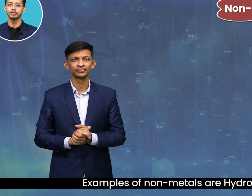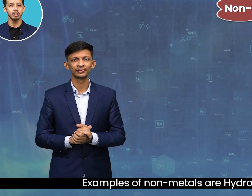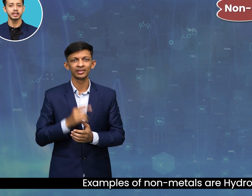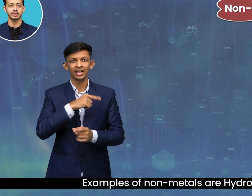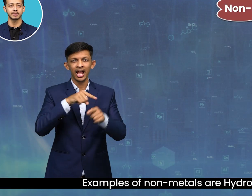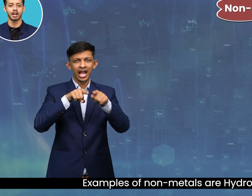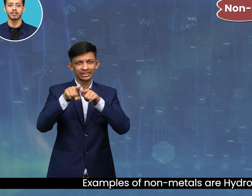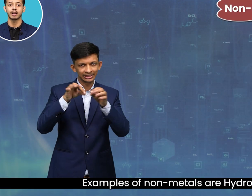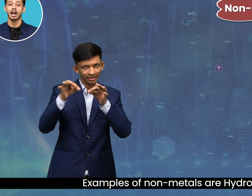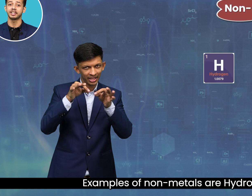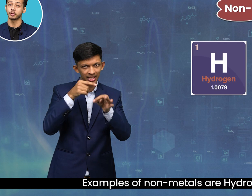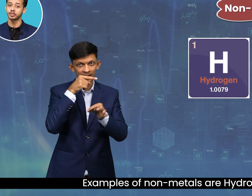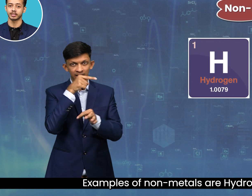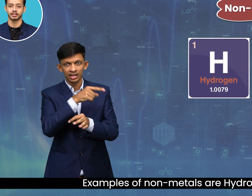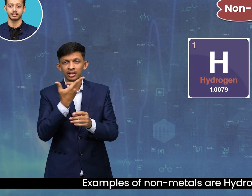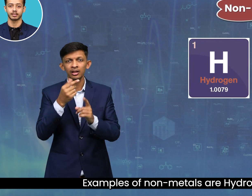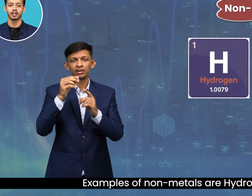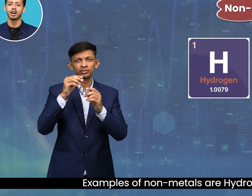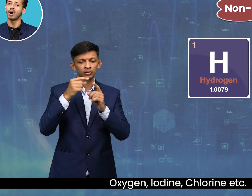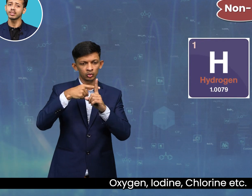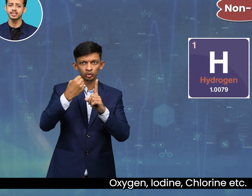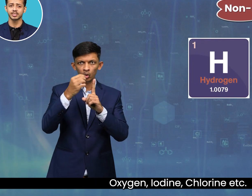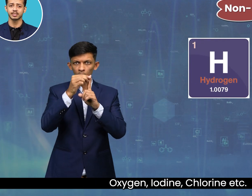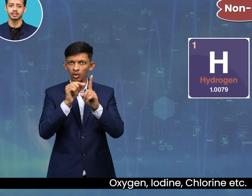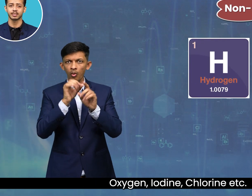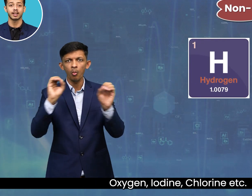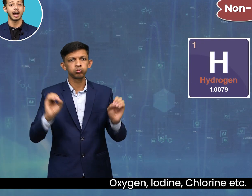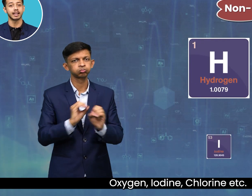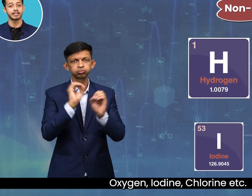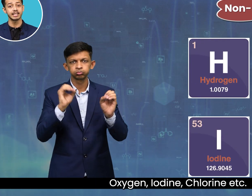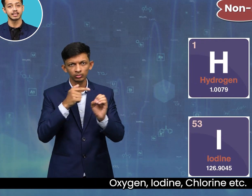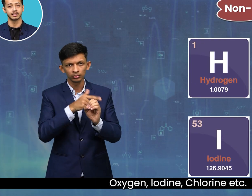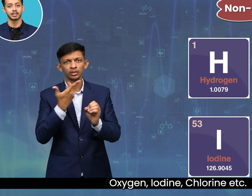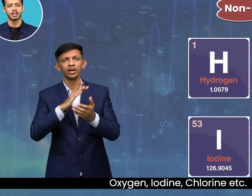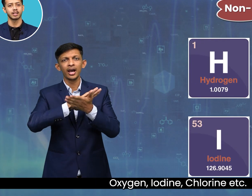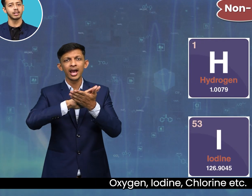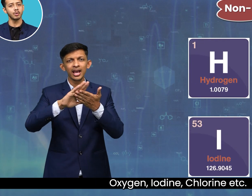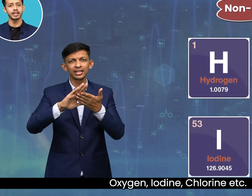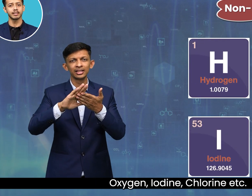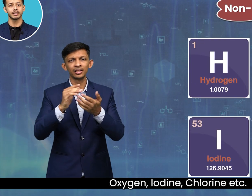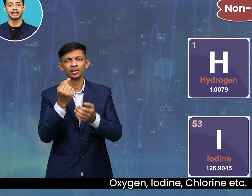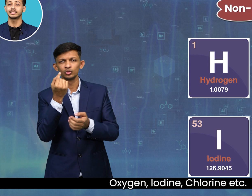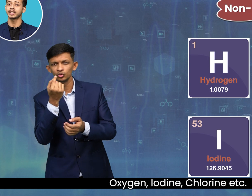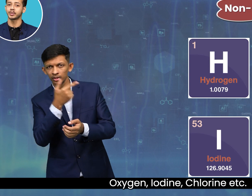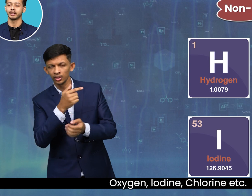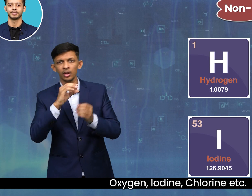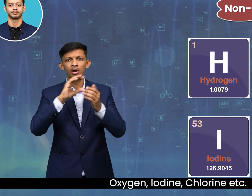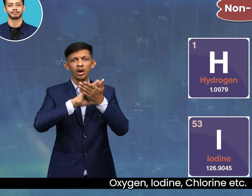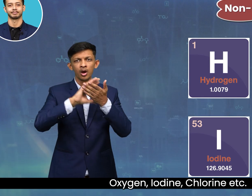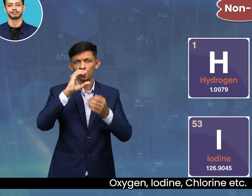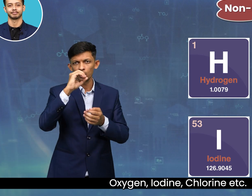Examples of nonmetals are hydrogen, oxygen, iodine, chlorine,